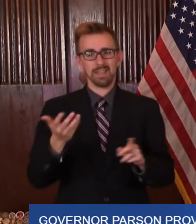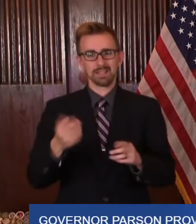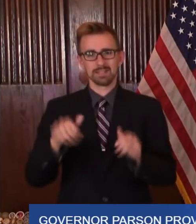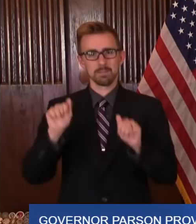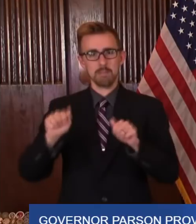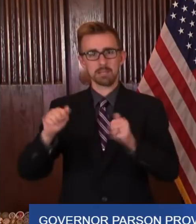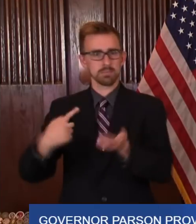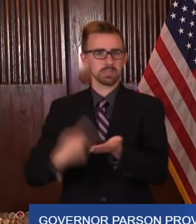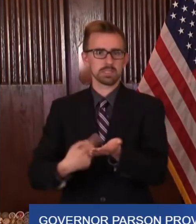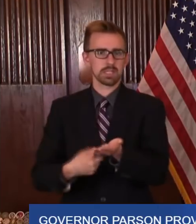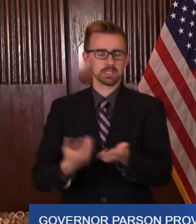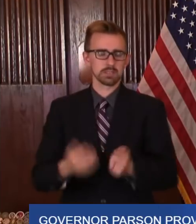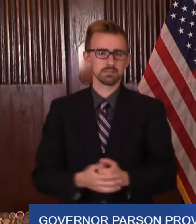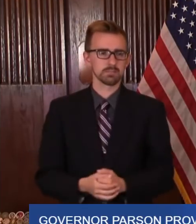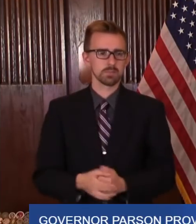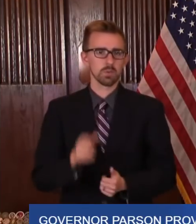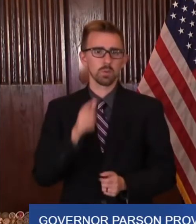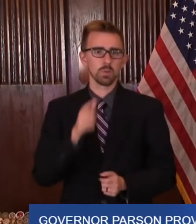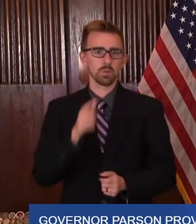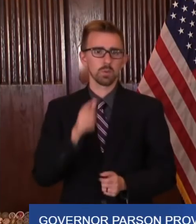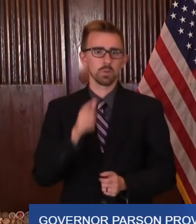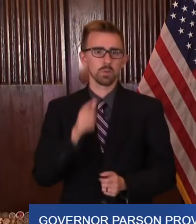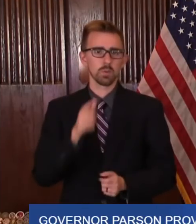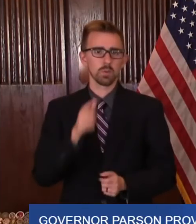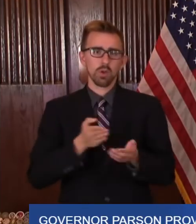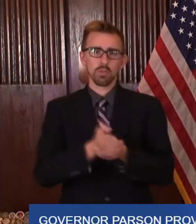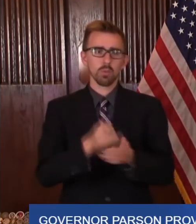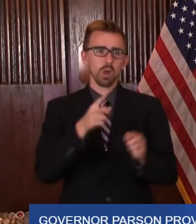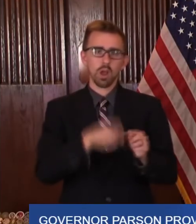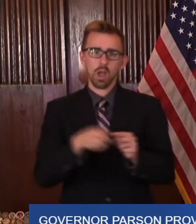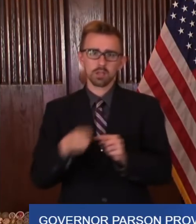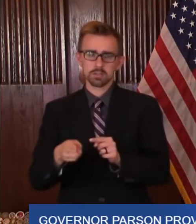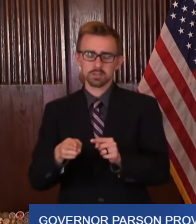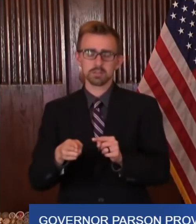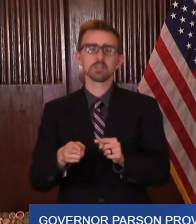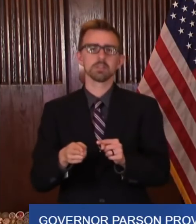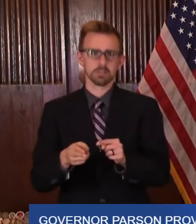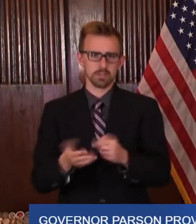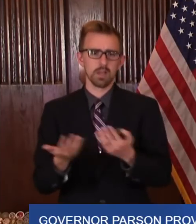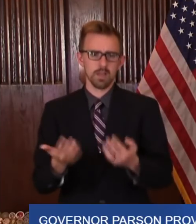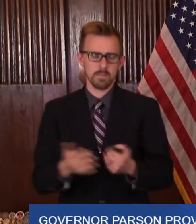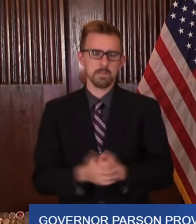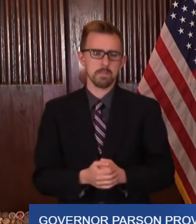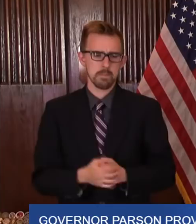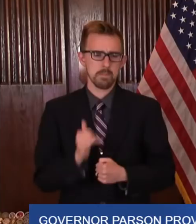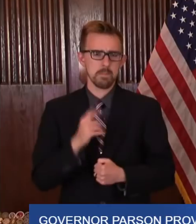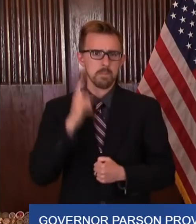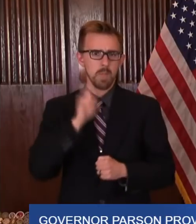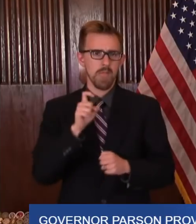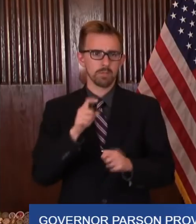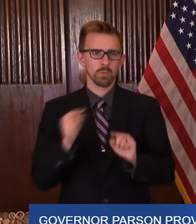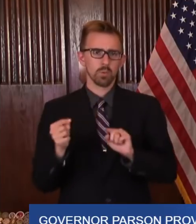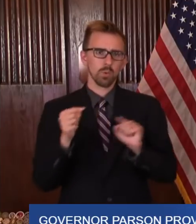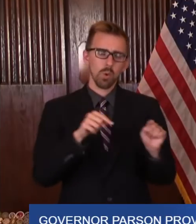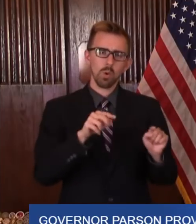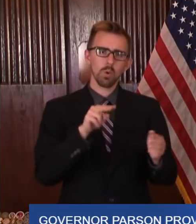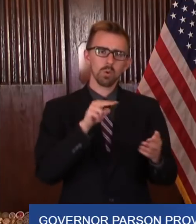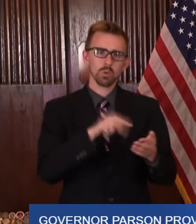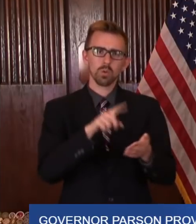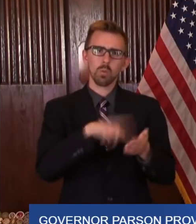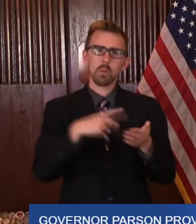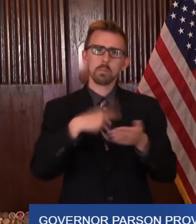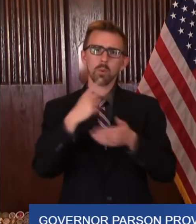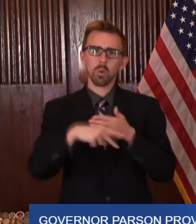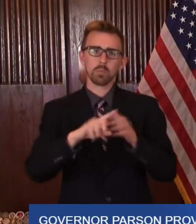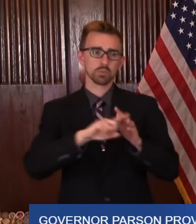just telling you, for people that's never went through the cuts that's going to be made, I think you're going to have to go back. You're going to have to look about what